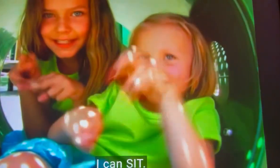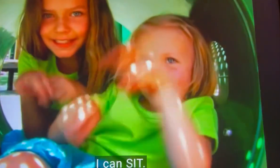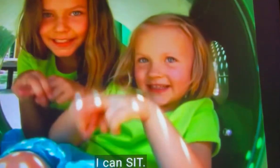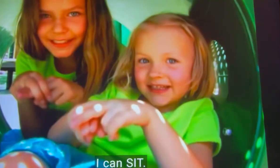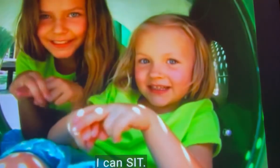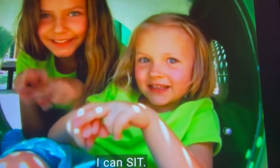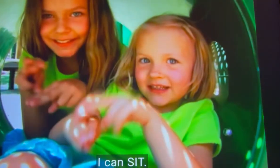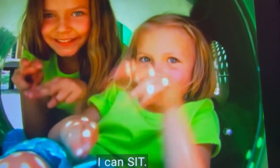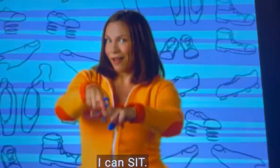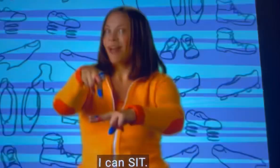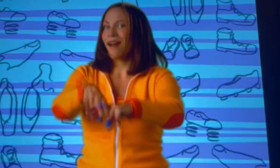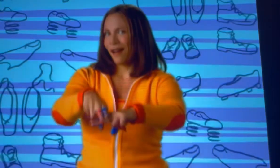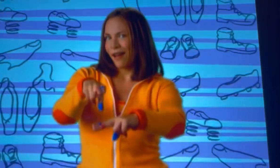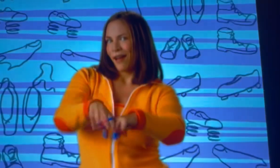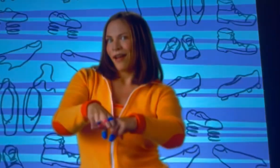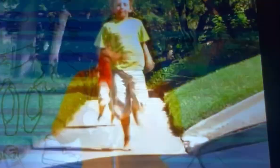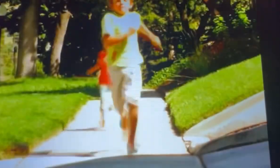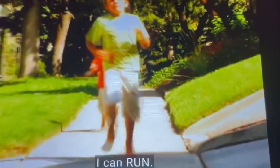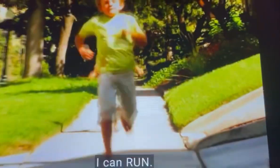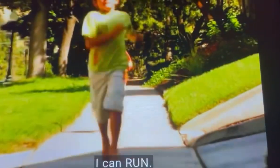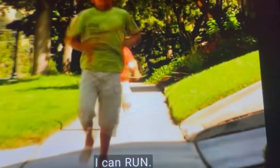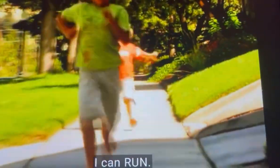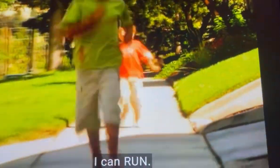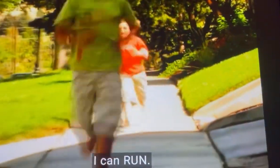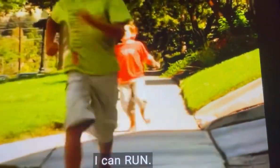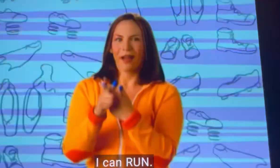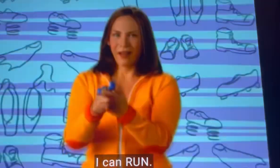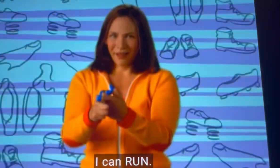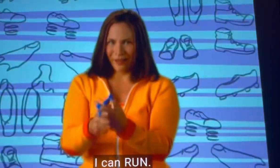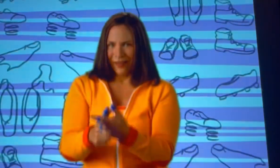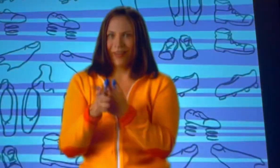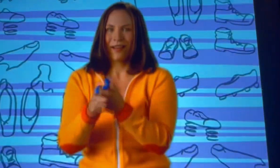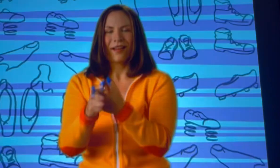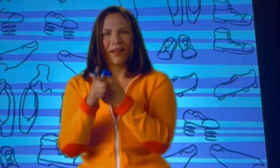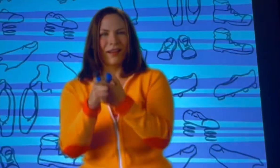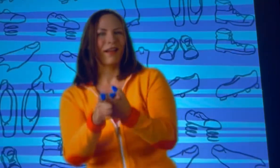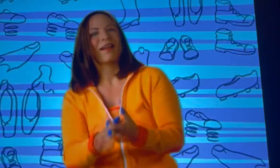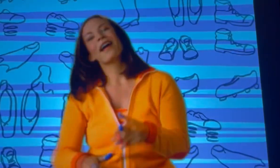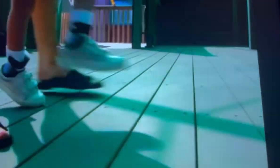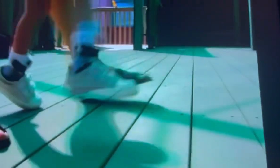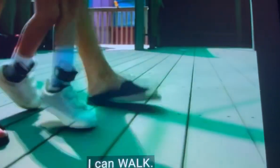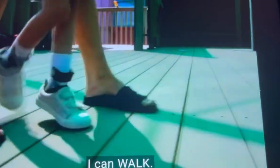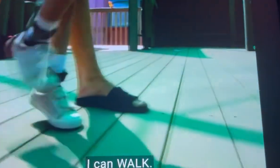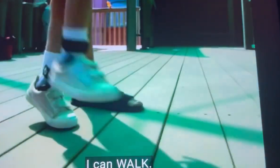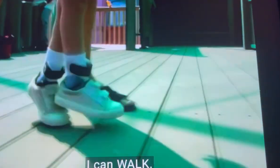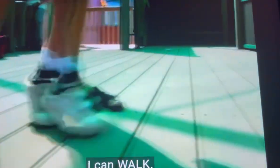sit. I can run. I can walk.